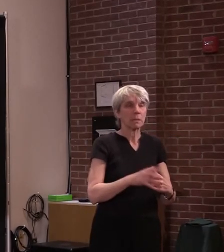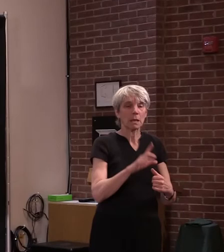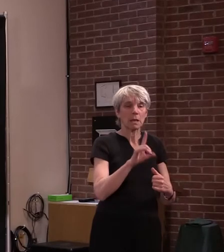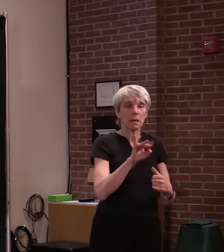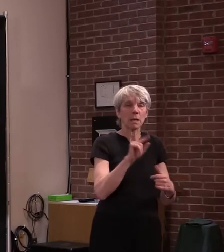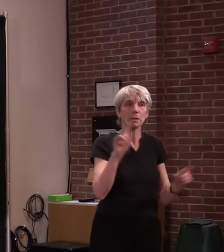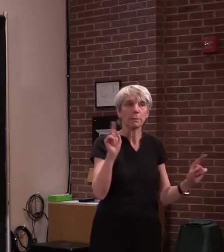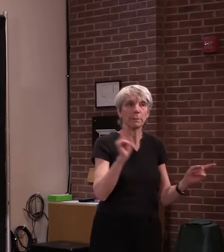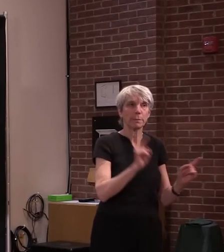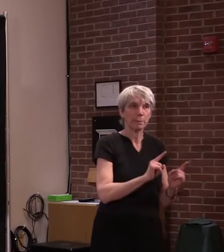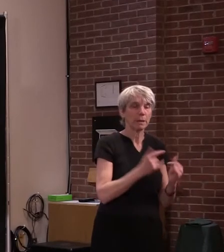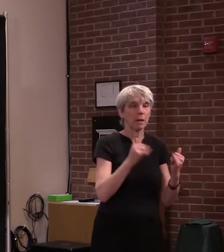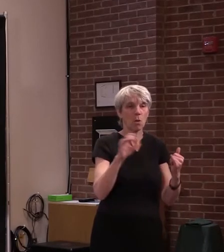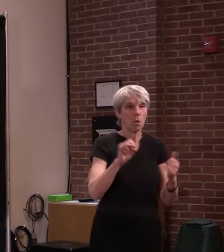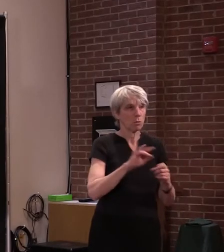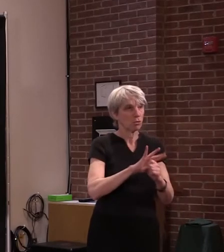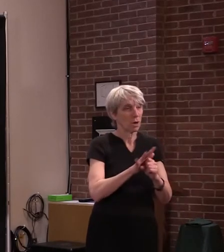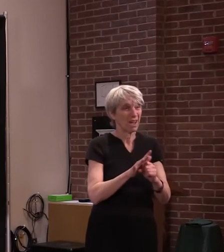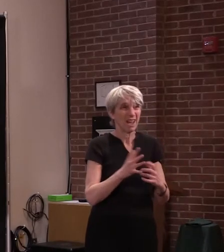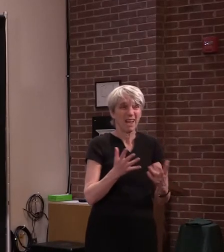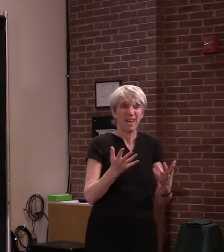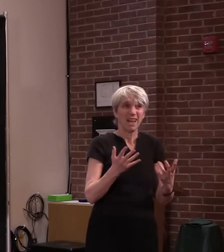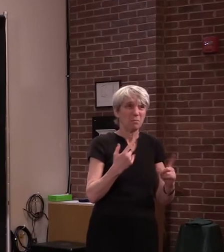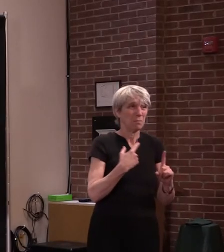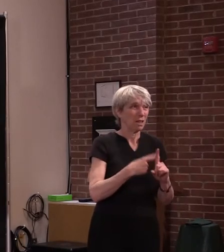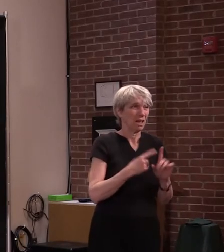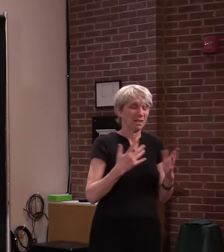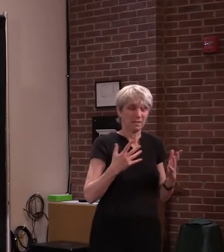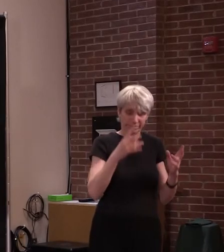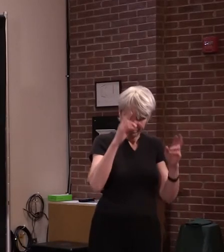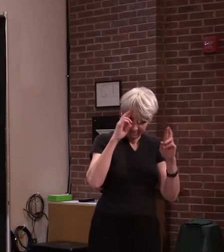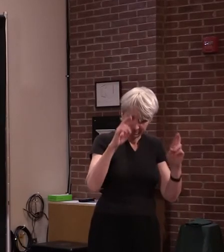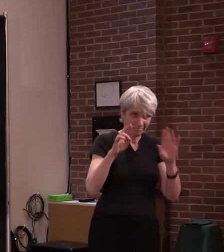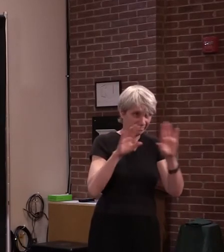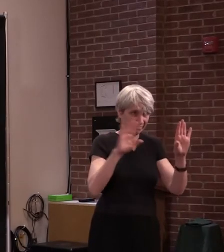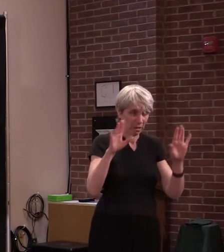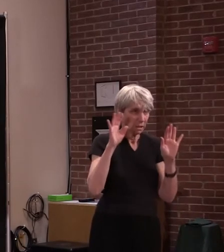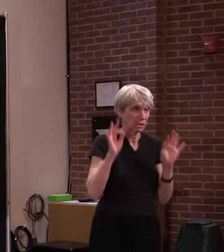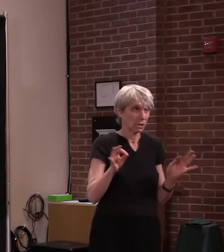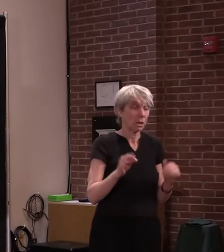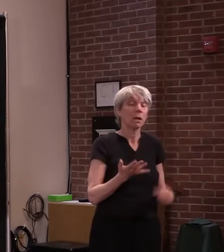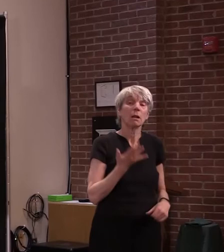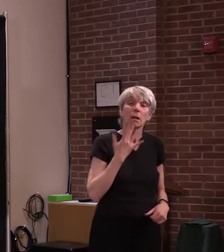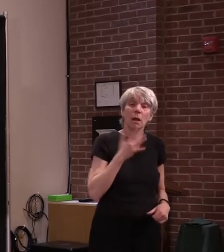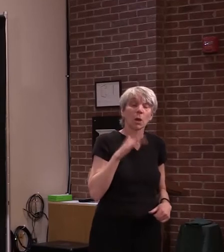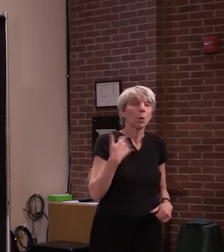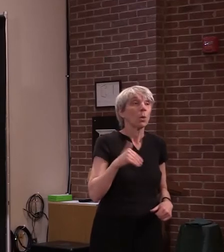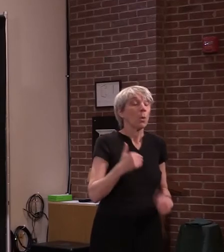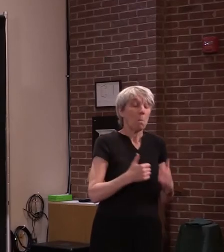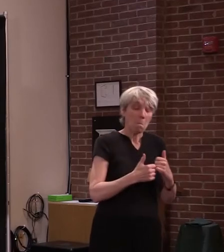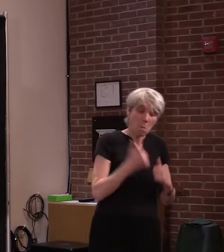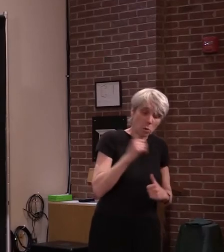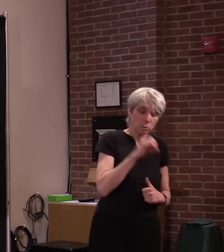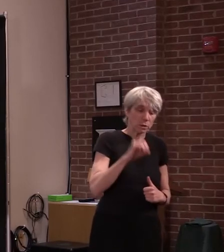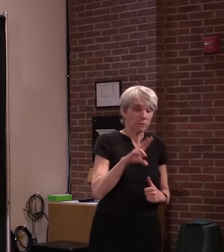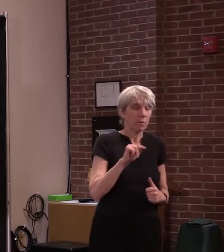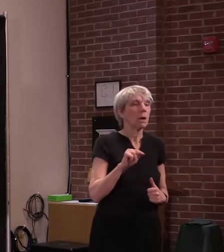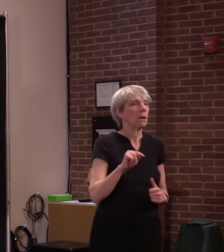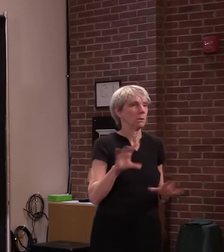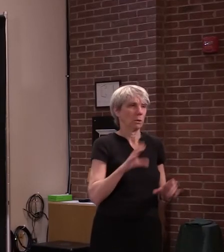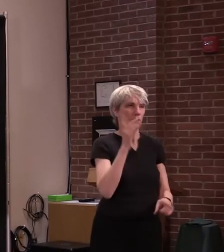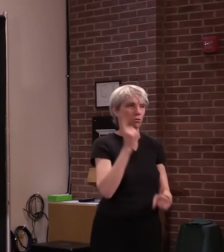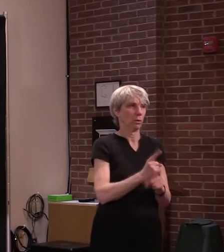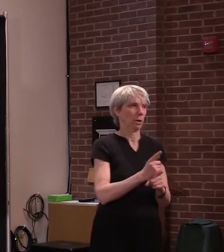we want to leave it to people to make the right decisions. Thankfully, Vermonters, for the large part, have made the right